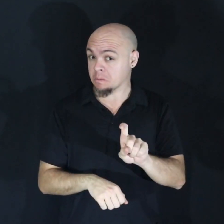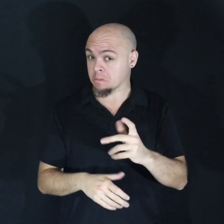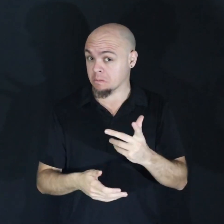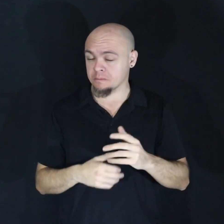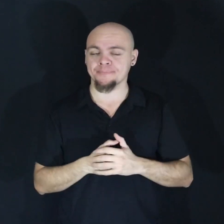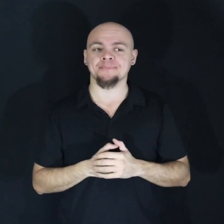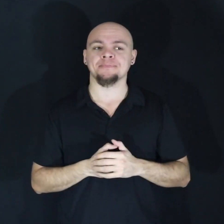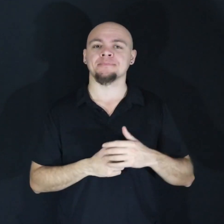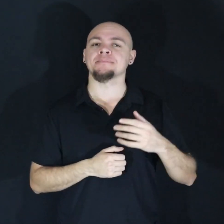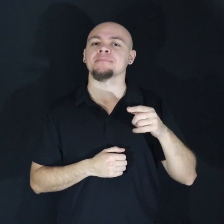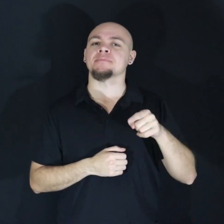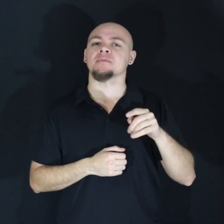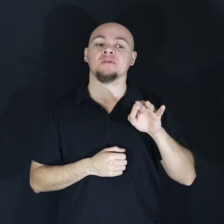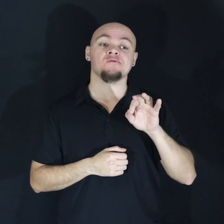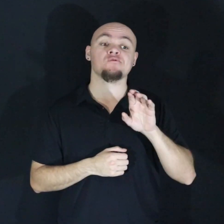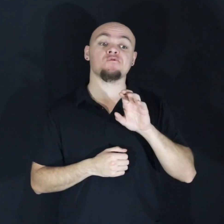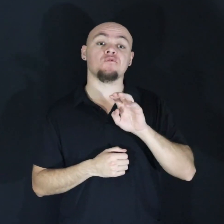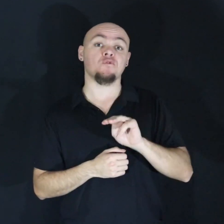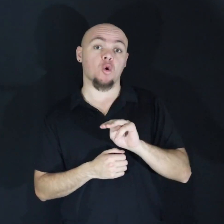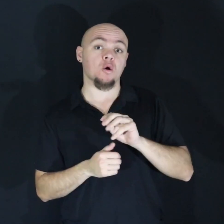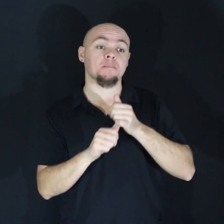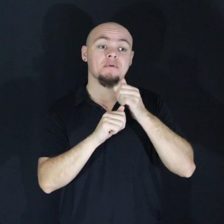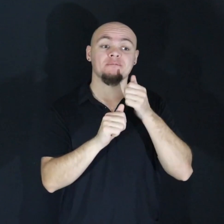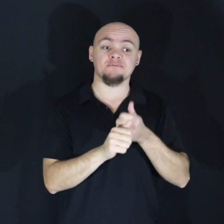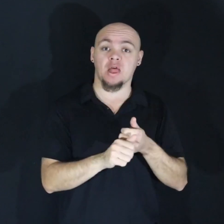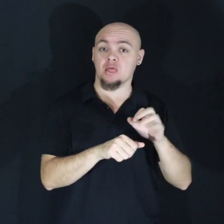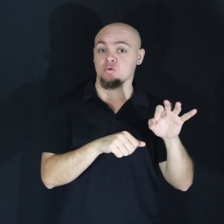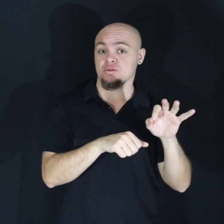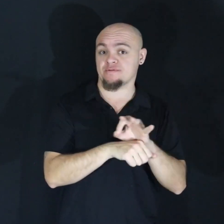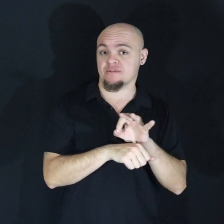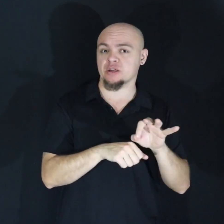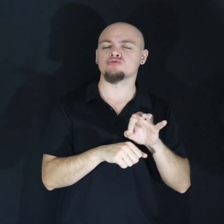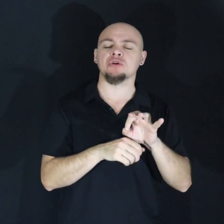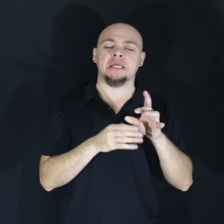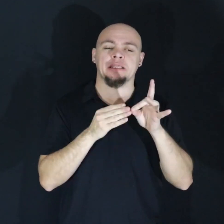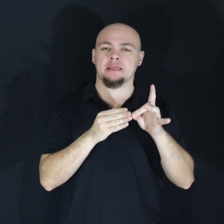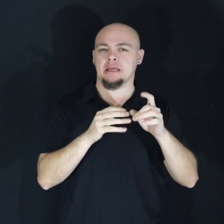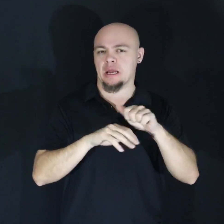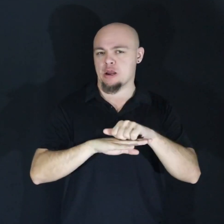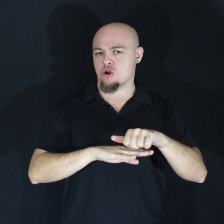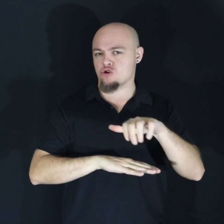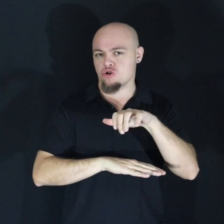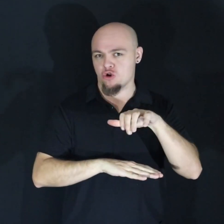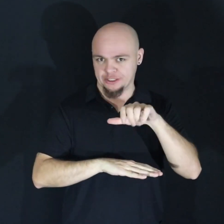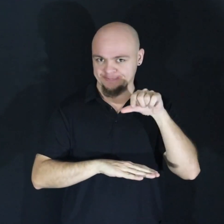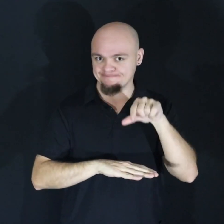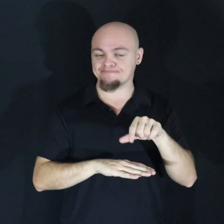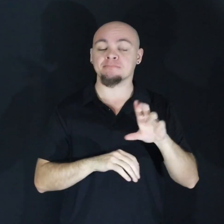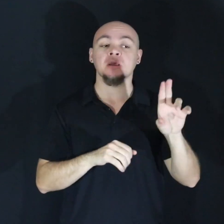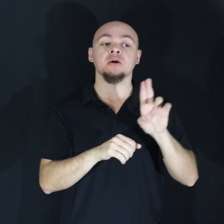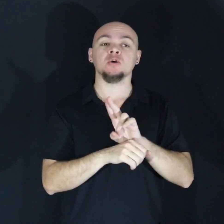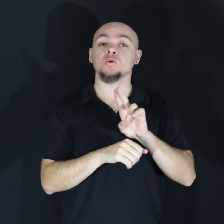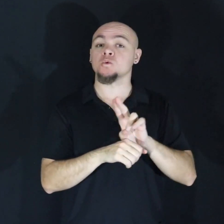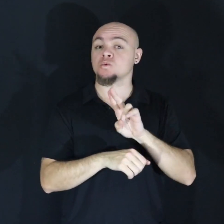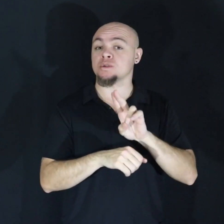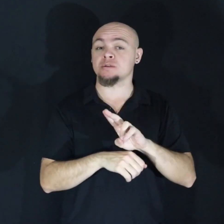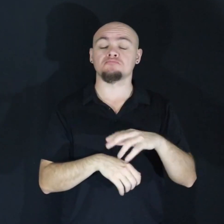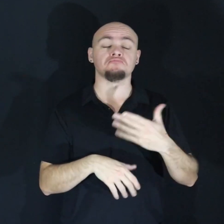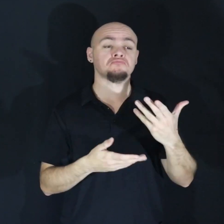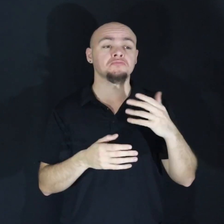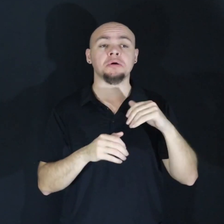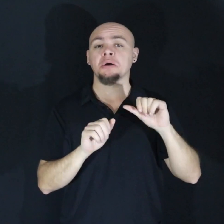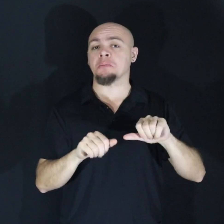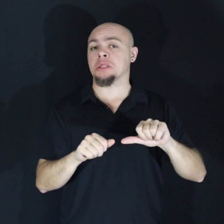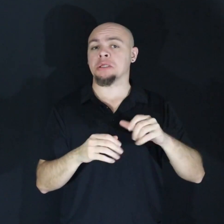Historically, the mantra form follows function has guided architectural design, emphasizing utility, practicality,